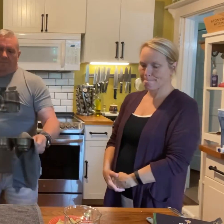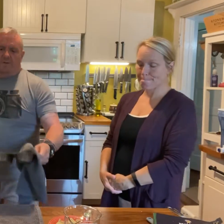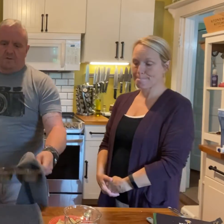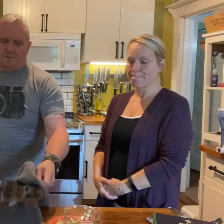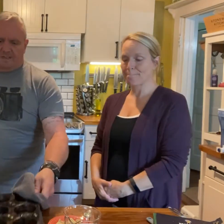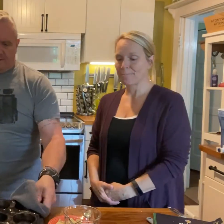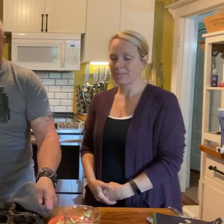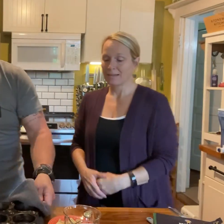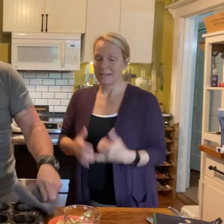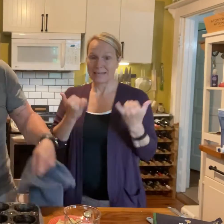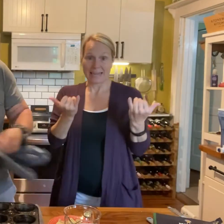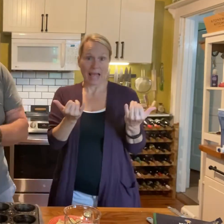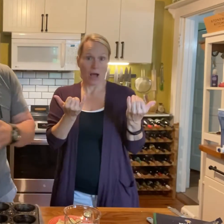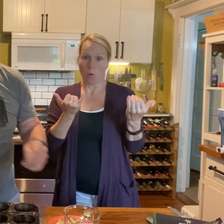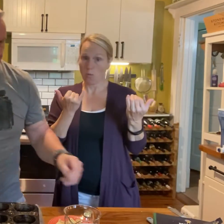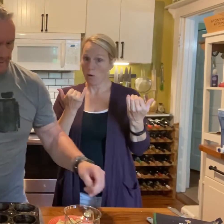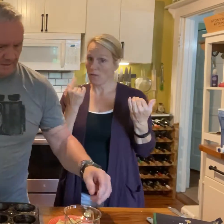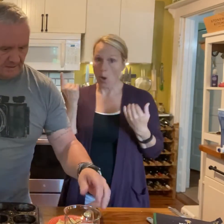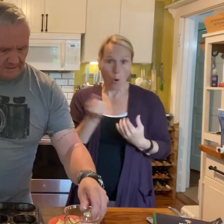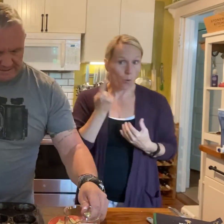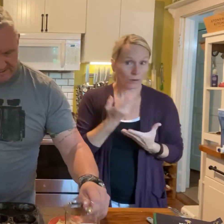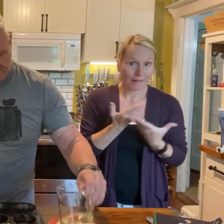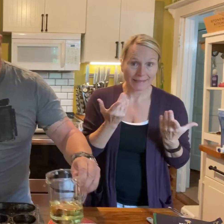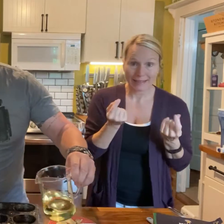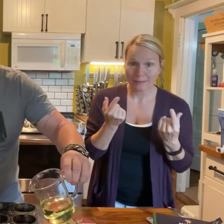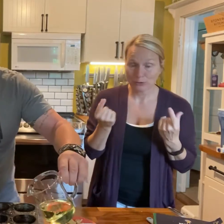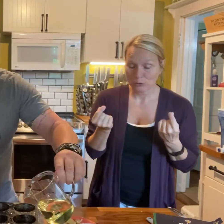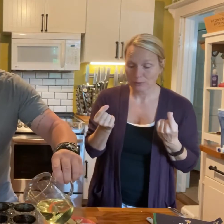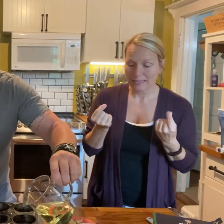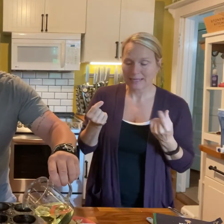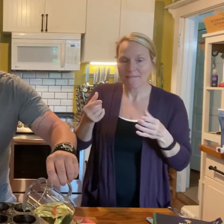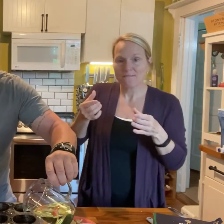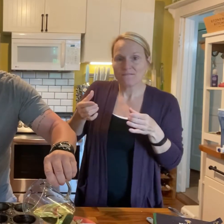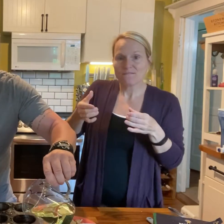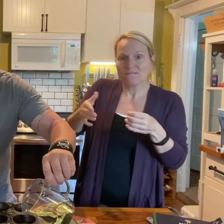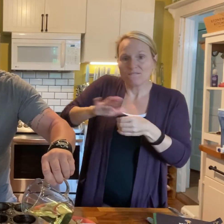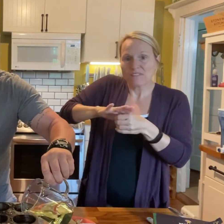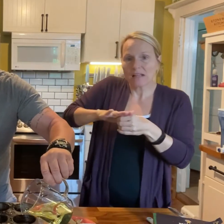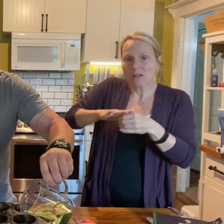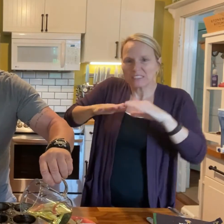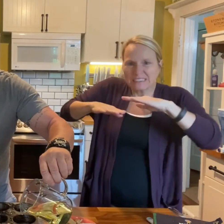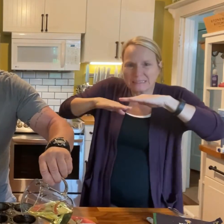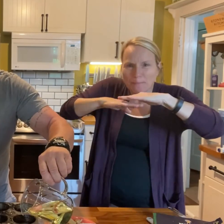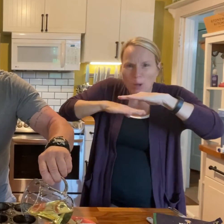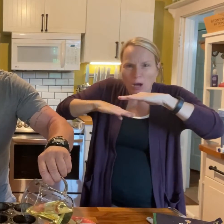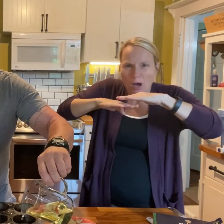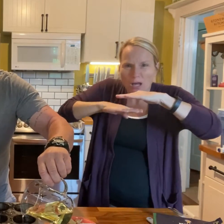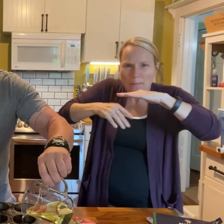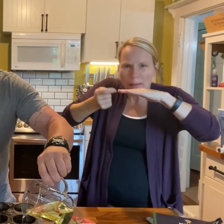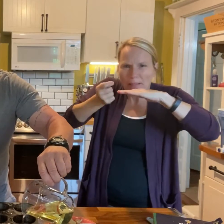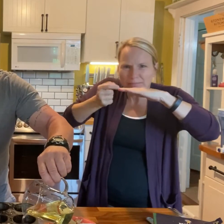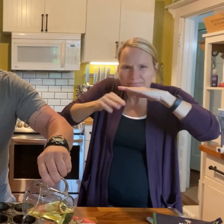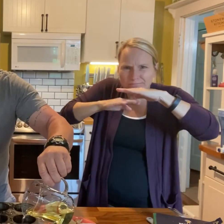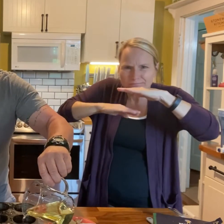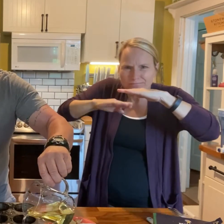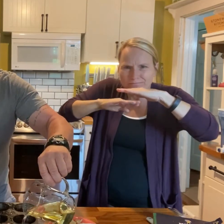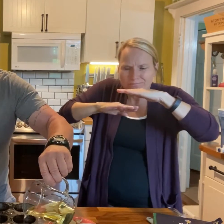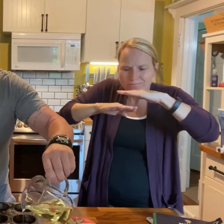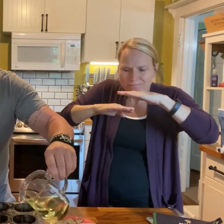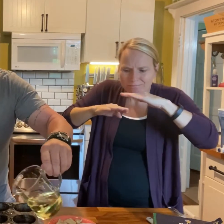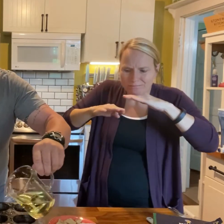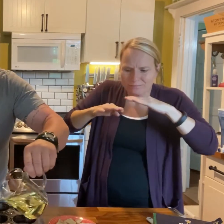So at this point, all I'm going to do is fill the bottom of the